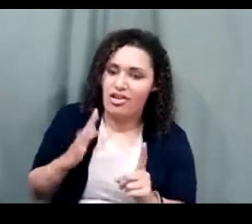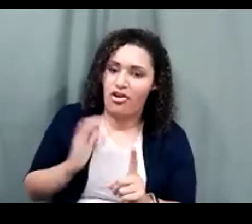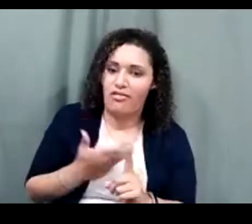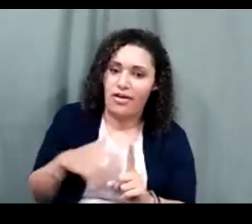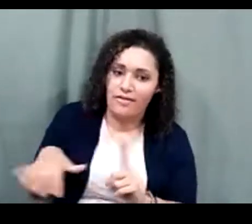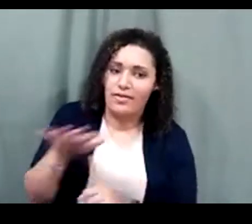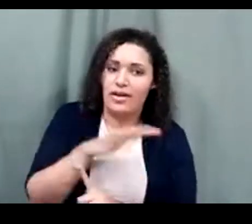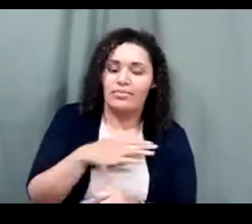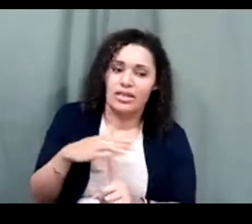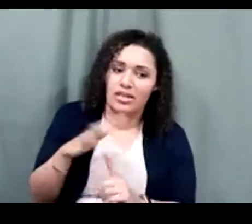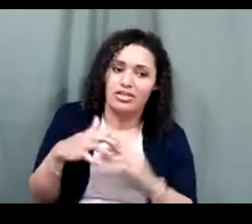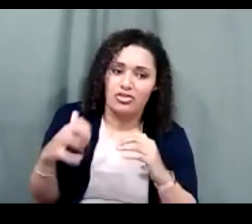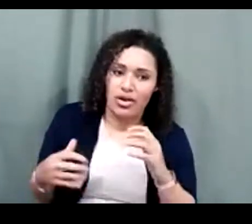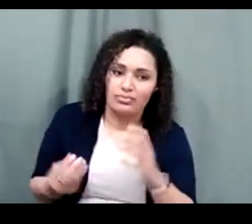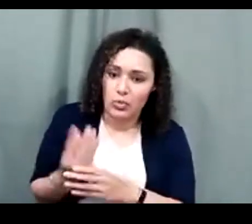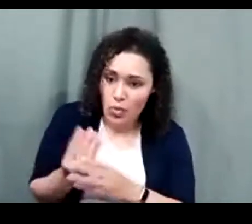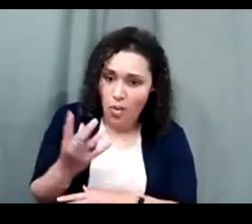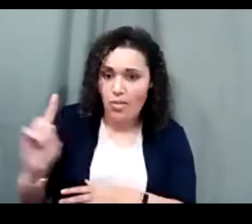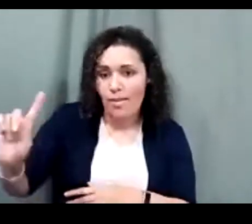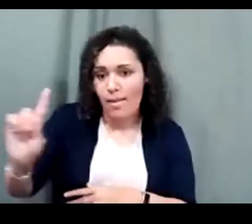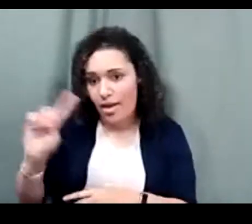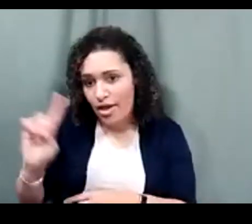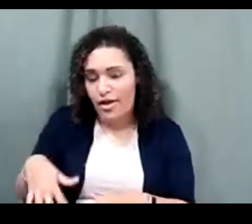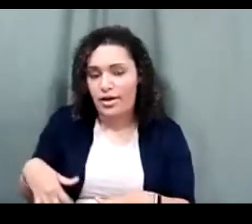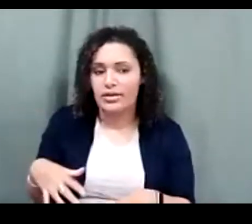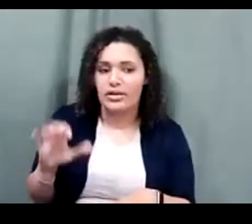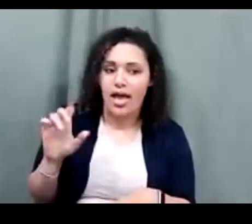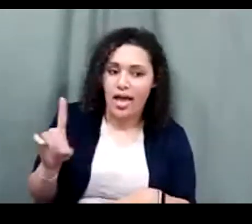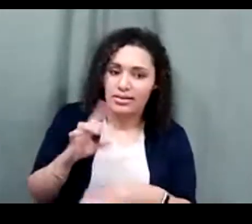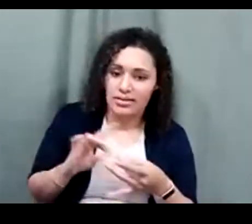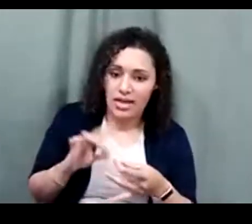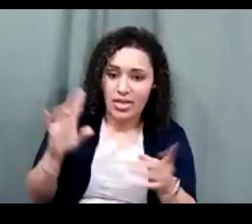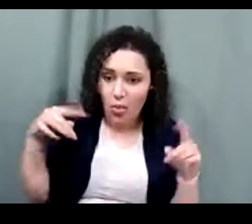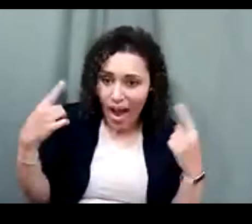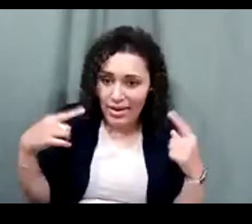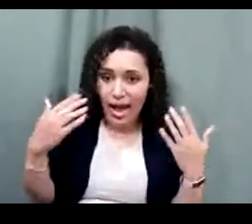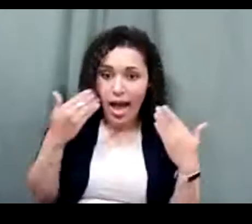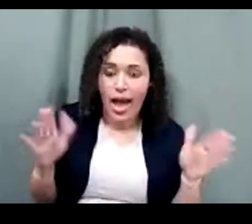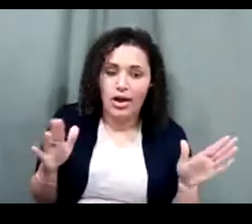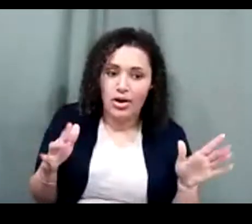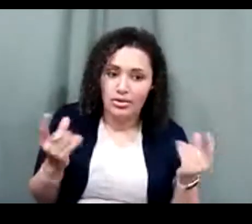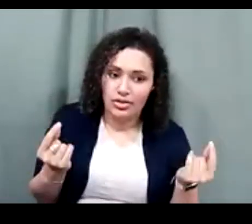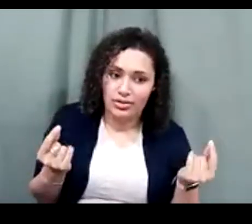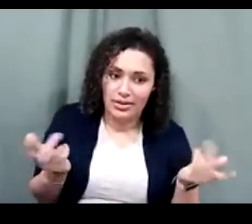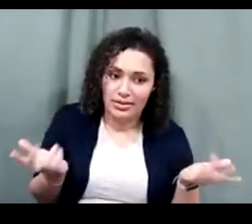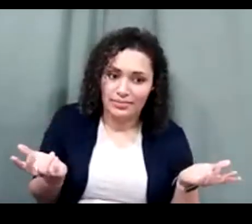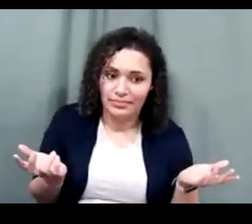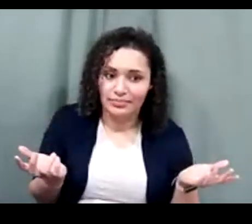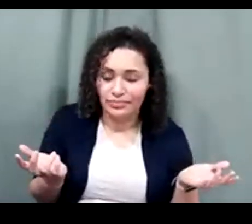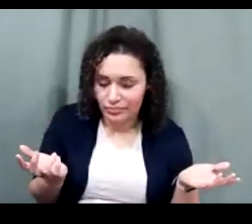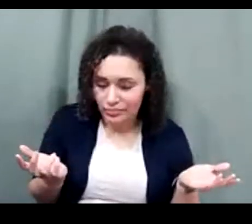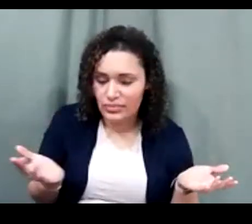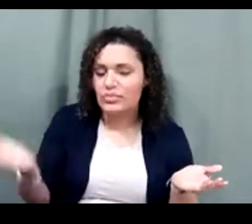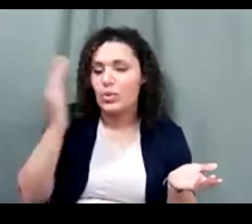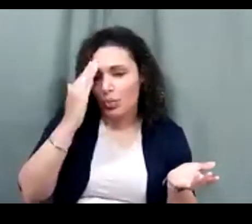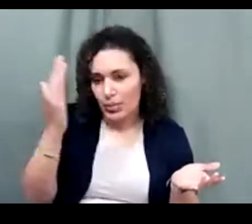grapes grow and everything else. So Ed said, well, these wacky yeast and we have no idea what they're doing. But we know they're